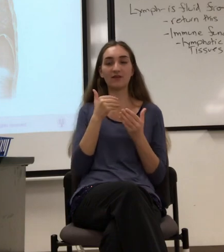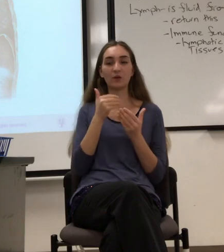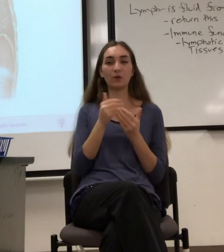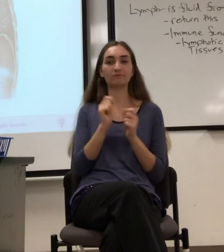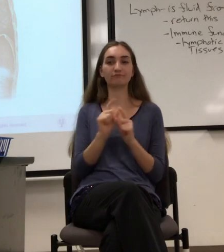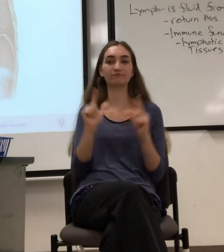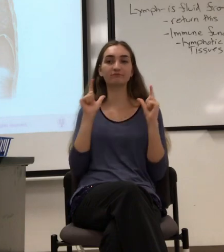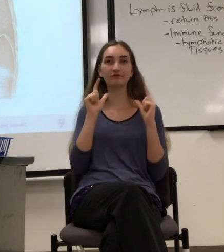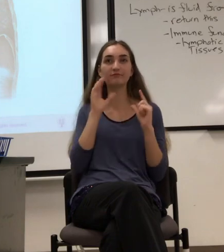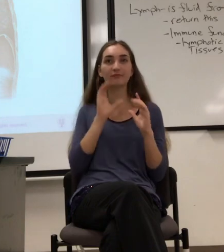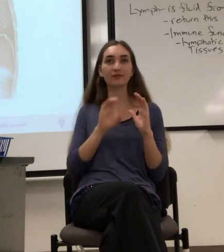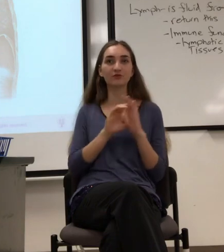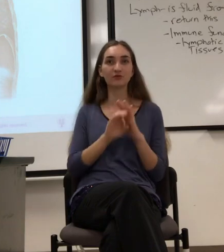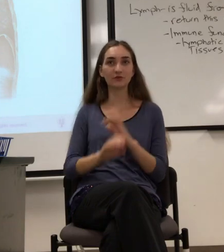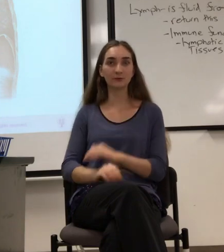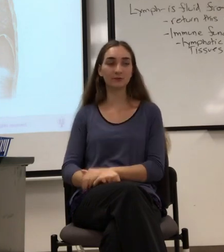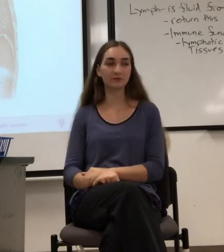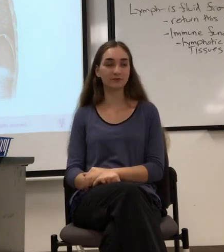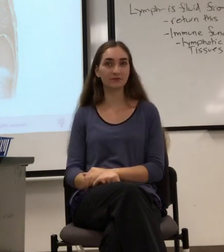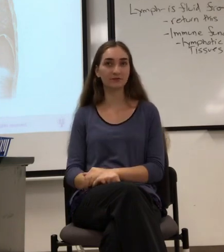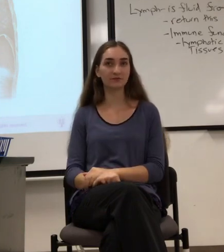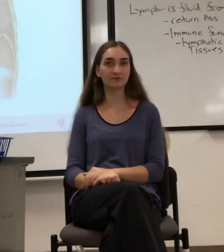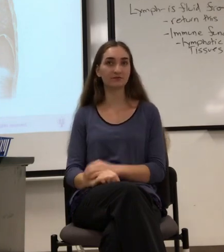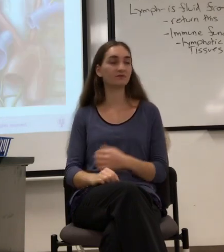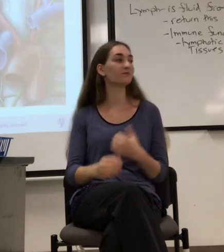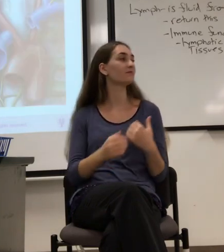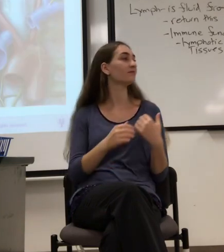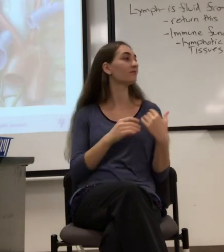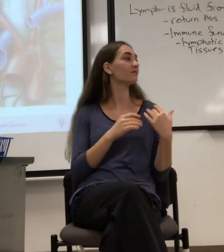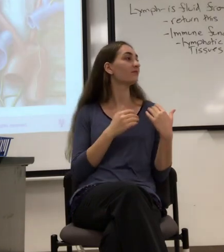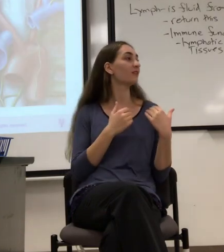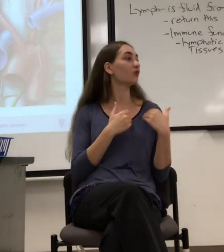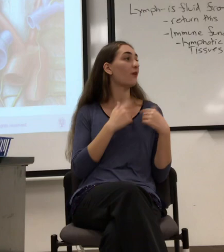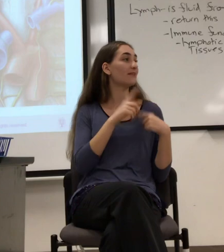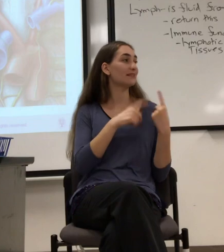better. Let me skip a slide here, this one.